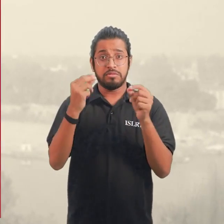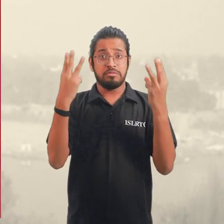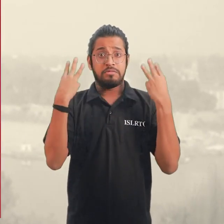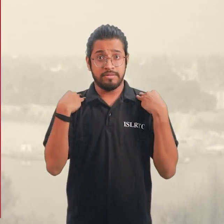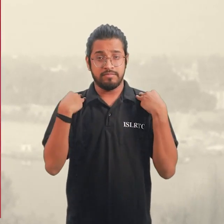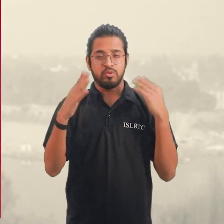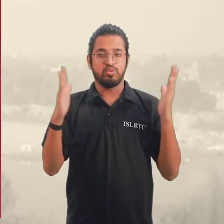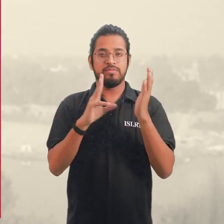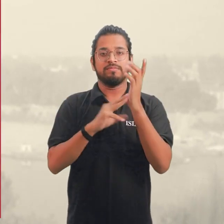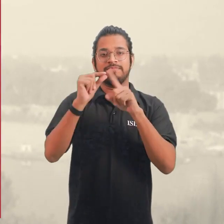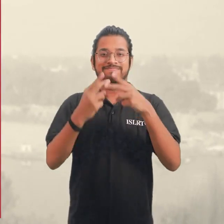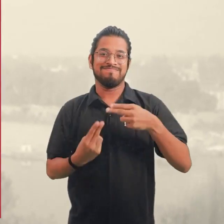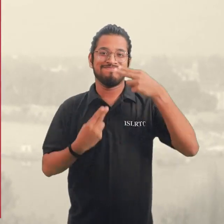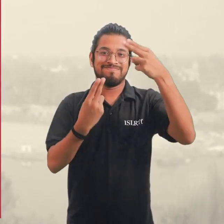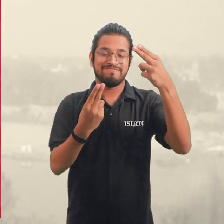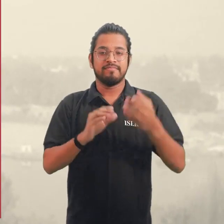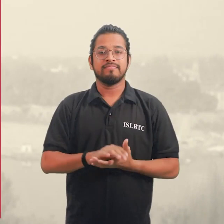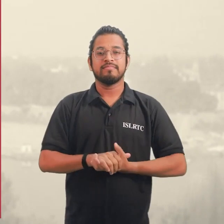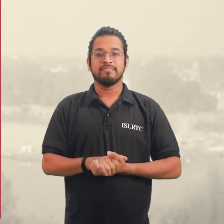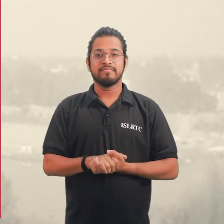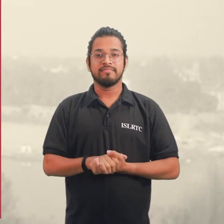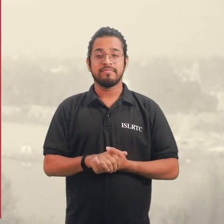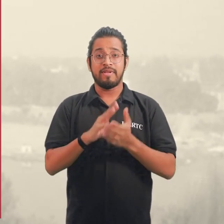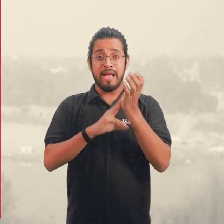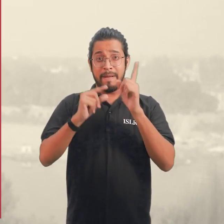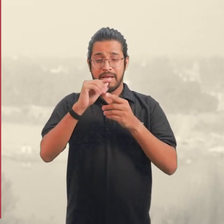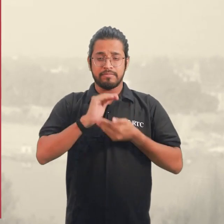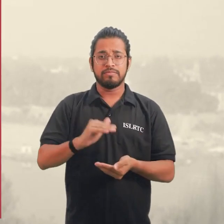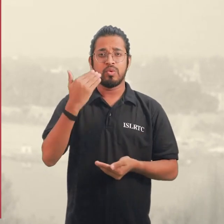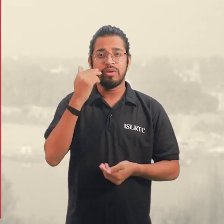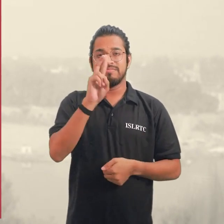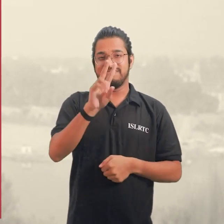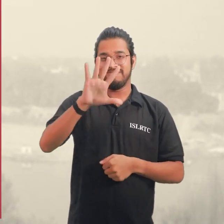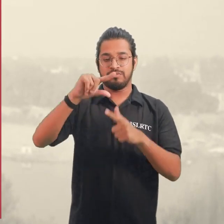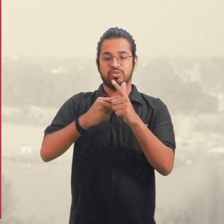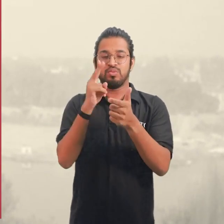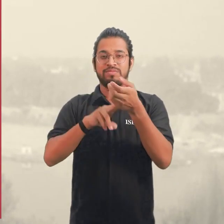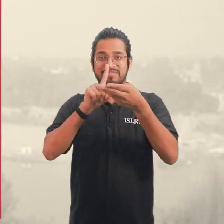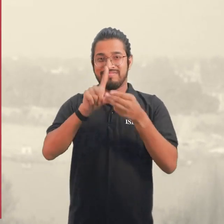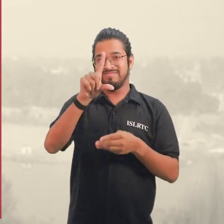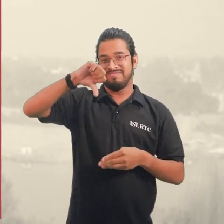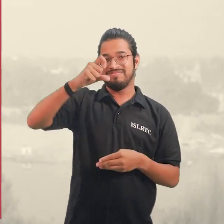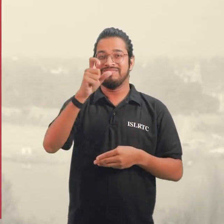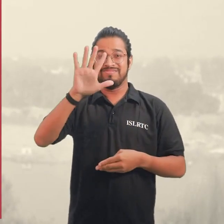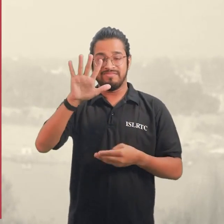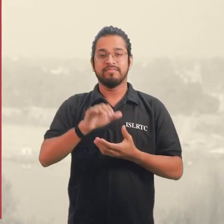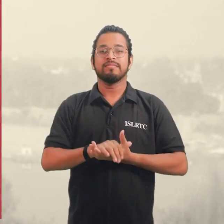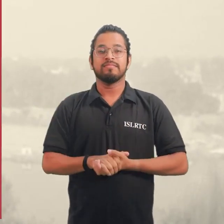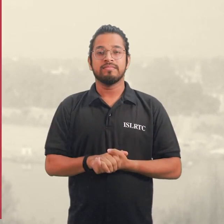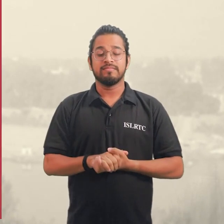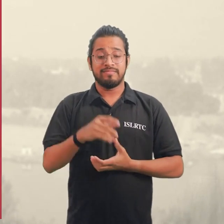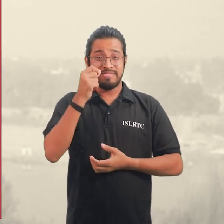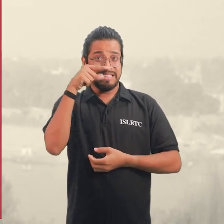Captain Manoj Kumar Pandey was born on 25th June 1975 to Gopi